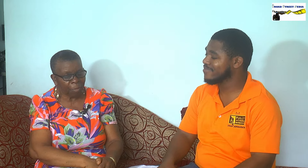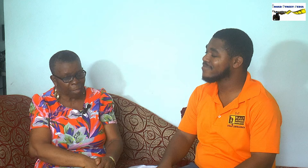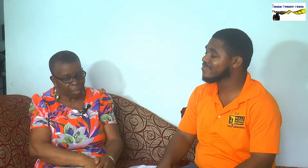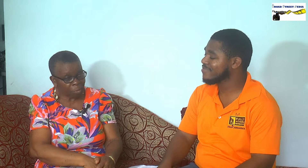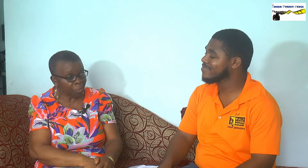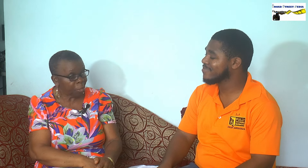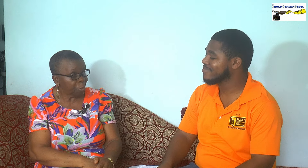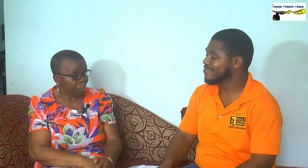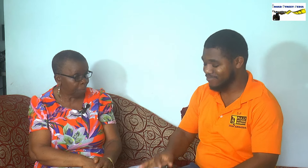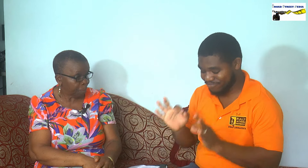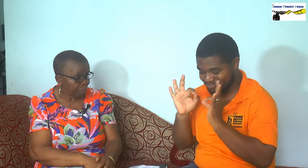successful. I continued. Mm-hmm.